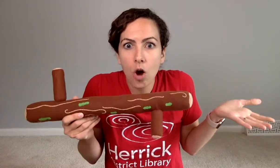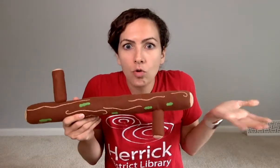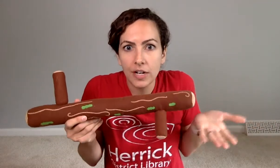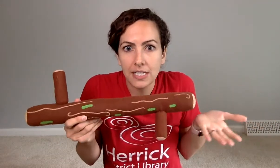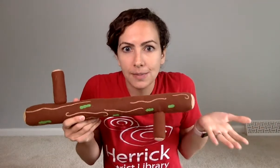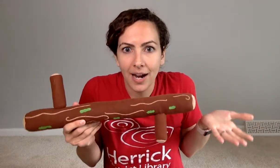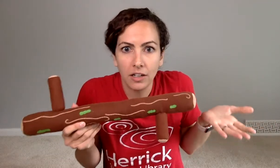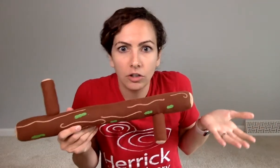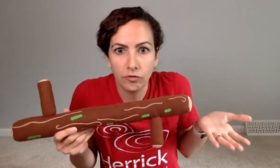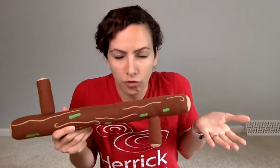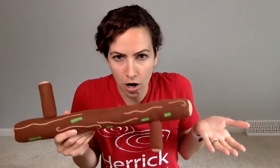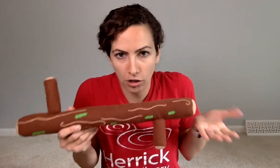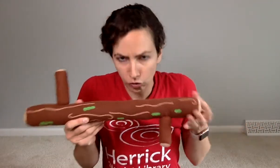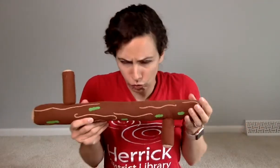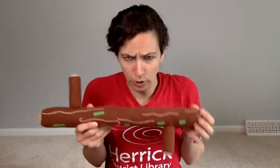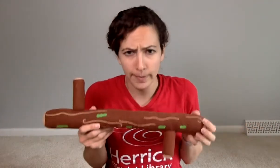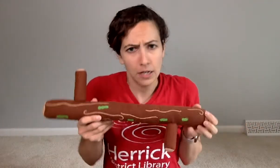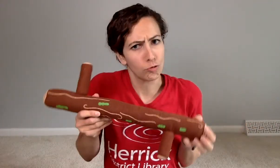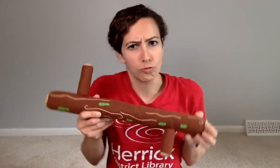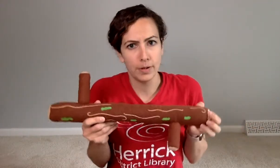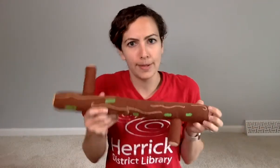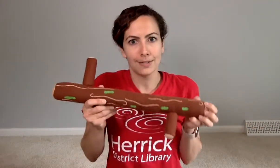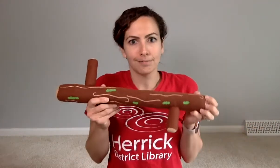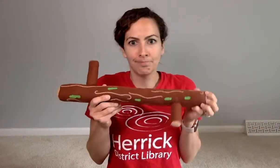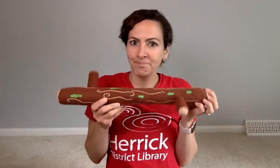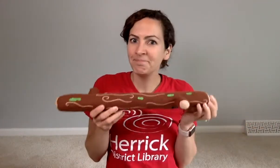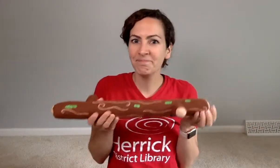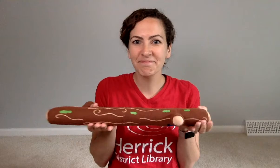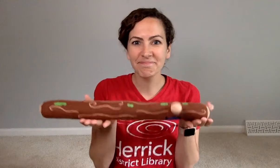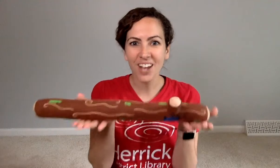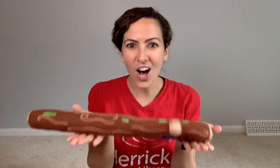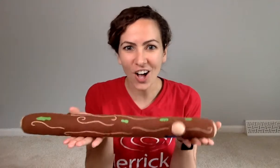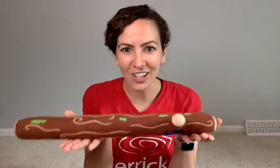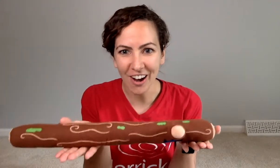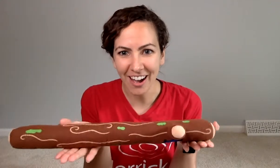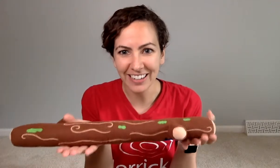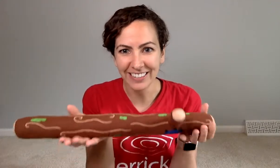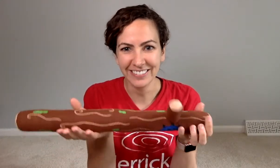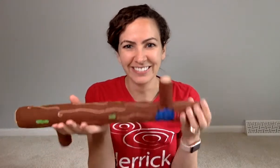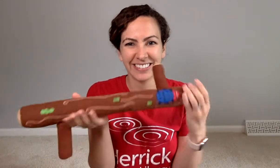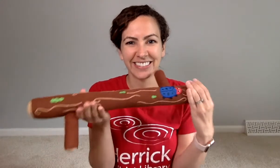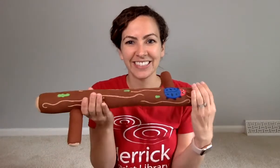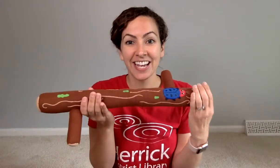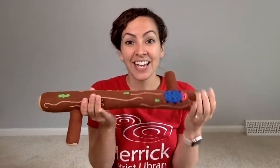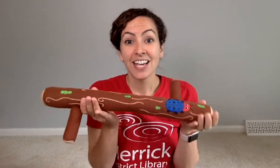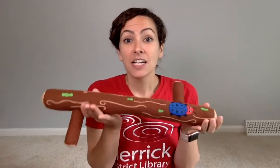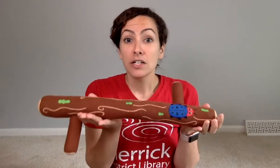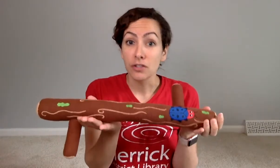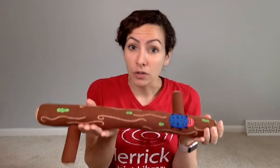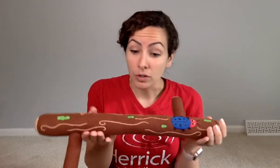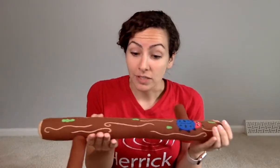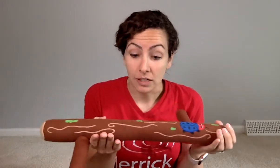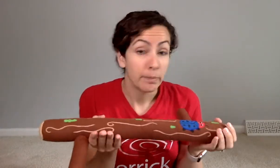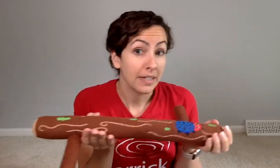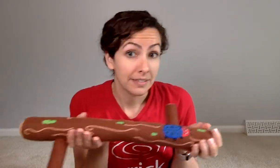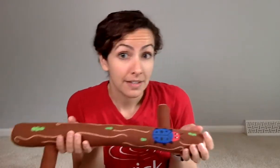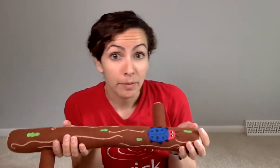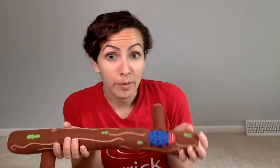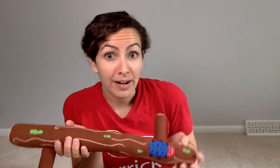green speckled frogs. Ribbit, ribbit. All gone. So those little bugs get a break, I